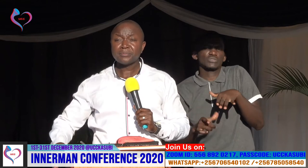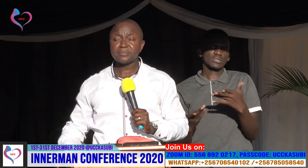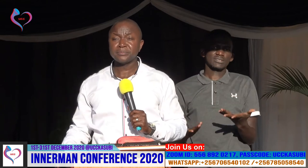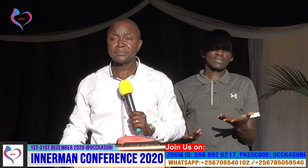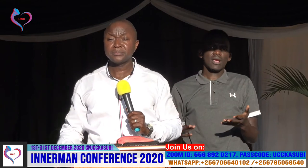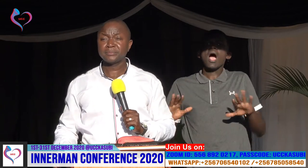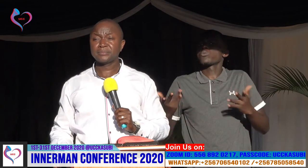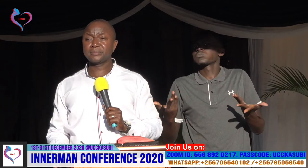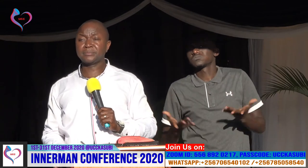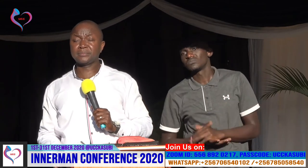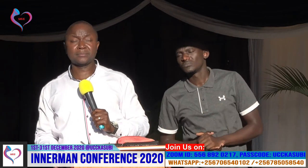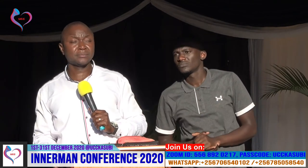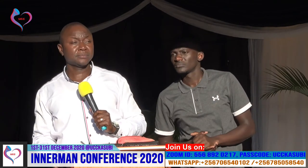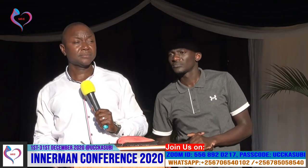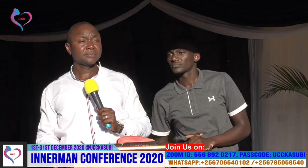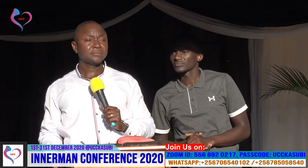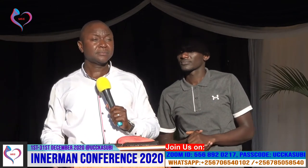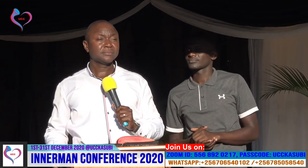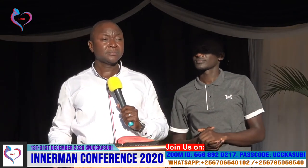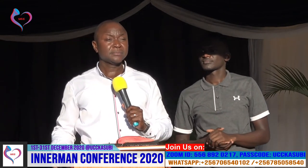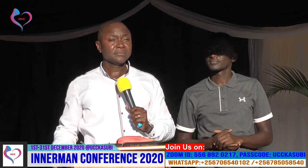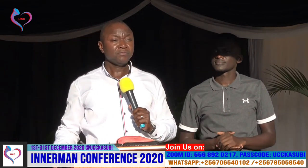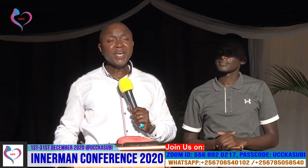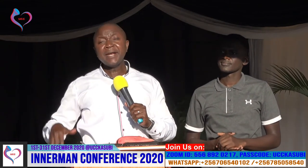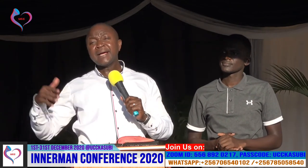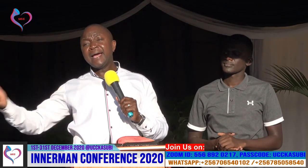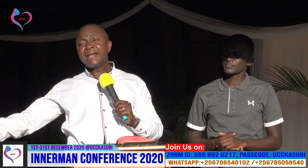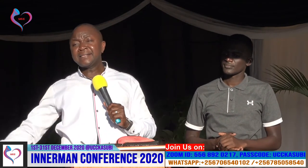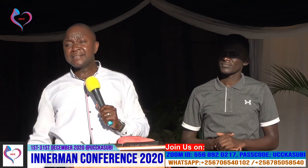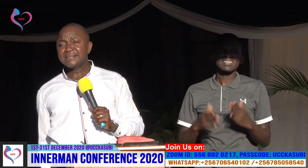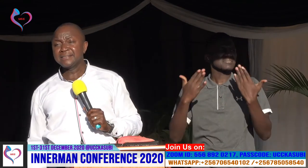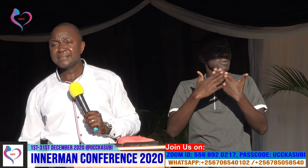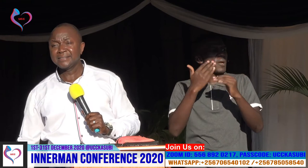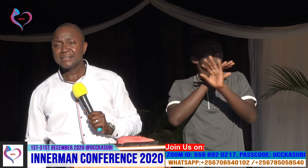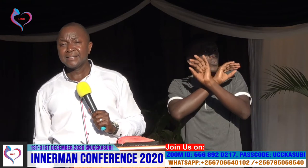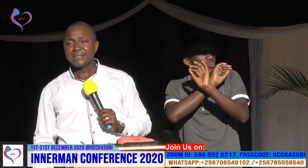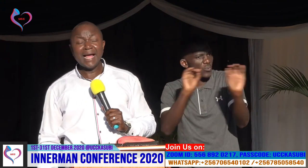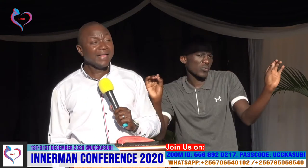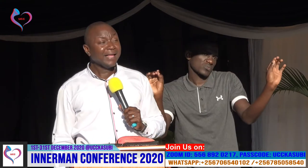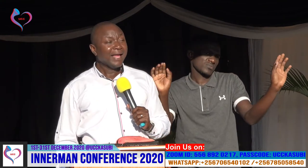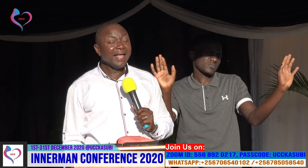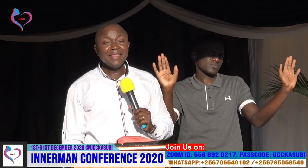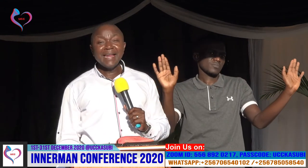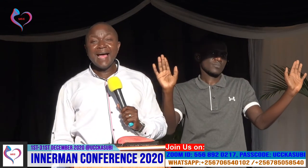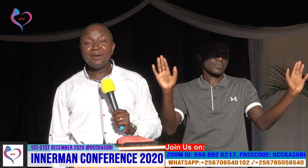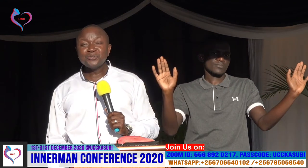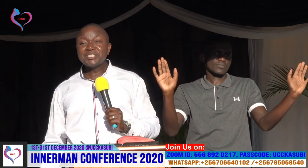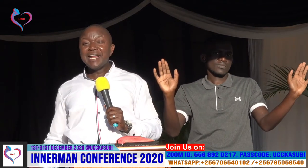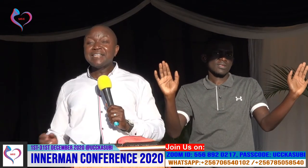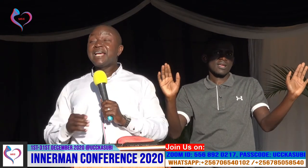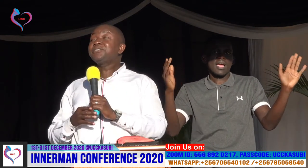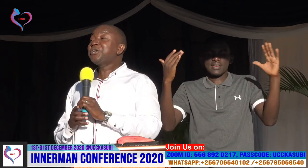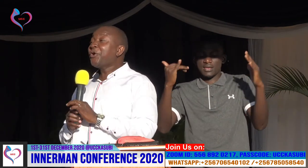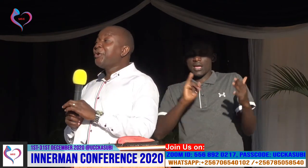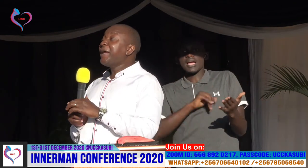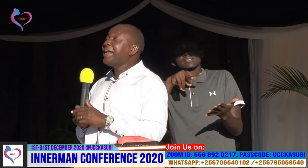Kubanga mpanti embalira ku muntu atafayo nyo. Very careless. Ngatafayo. And then I have to stand